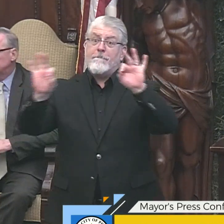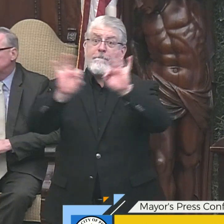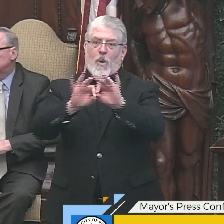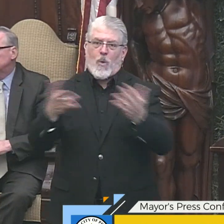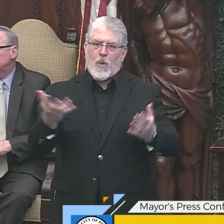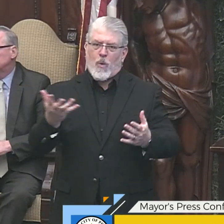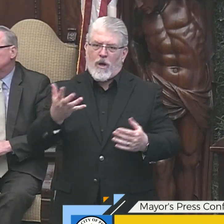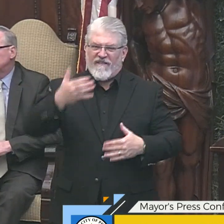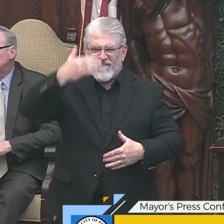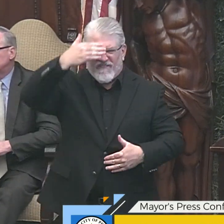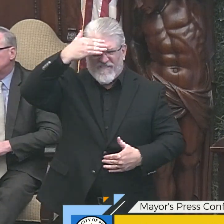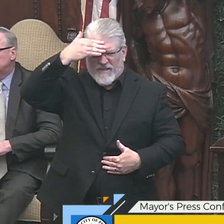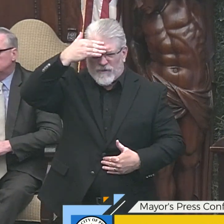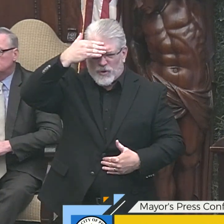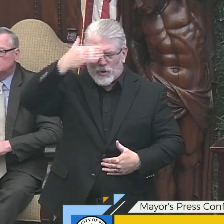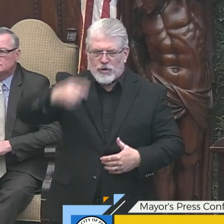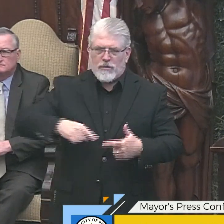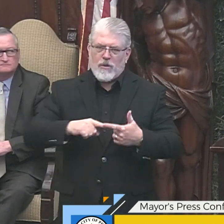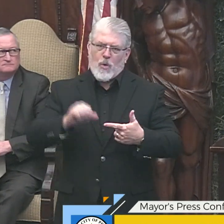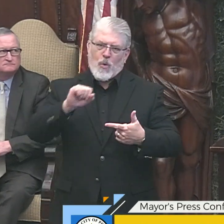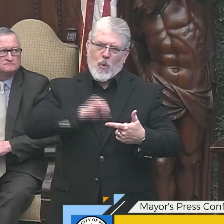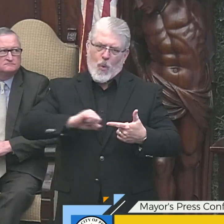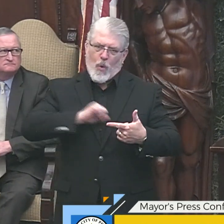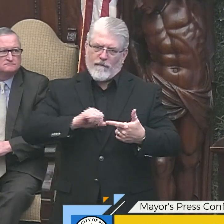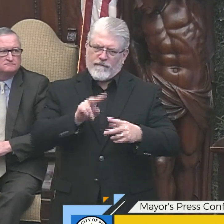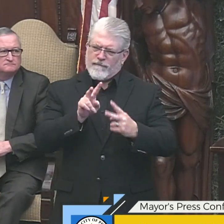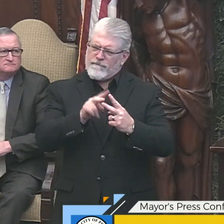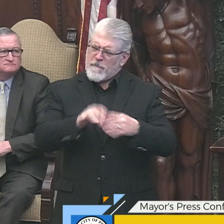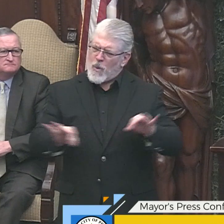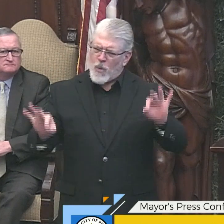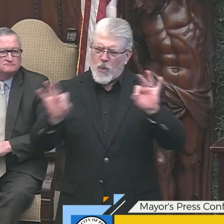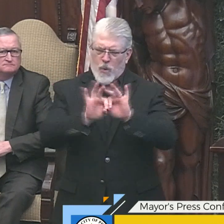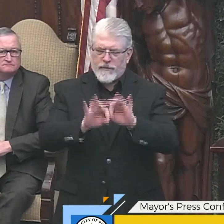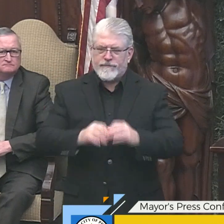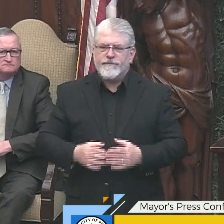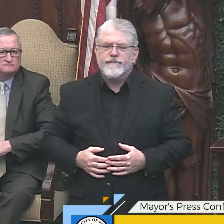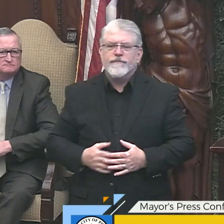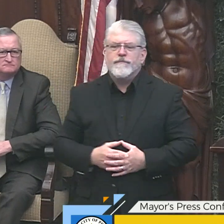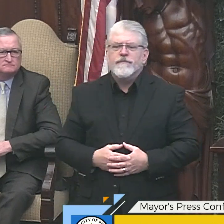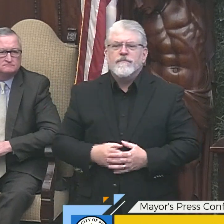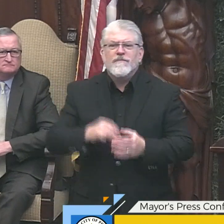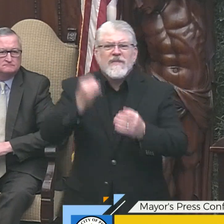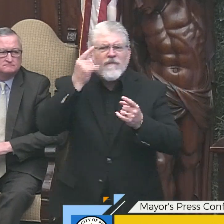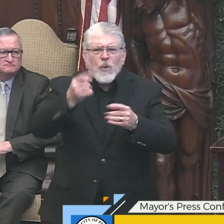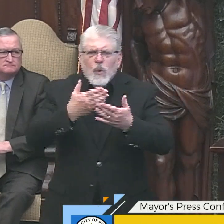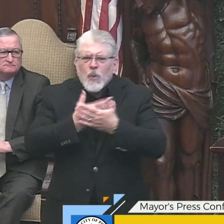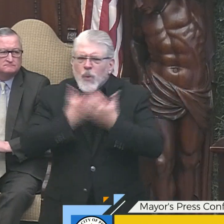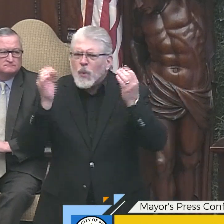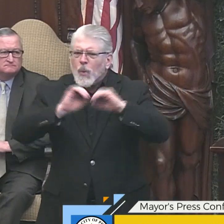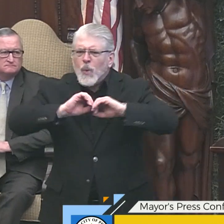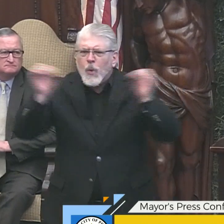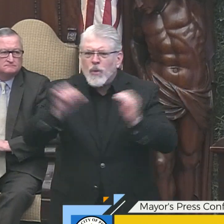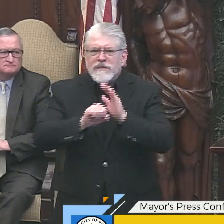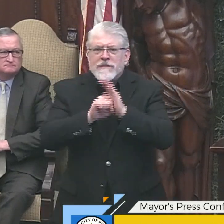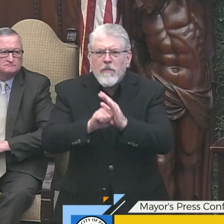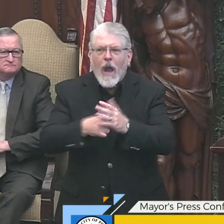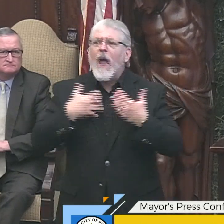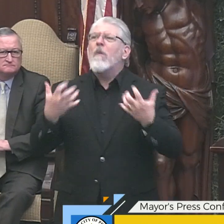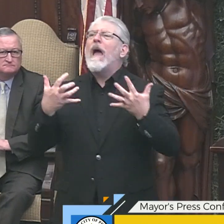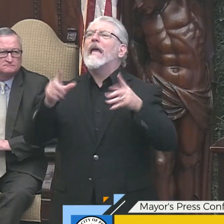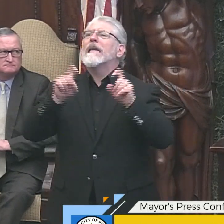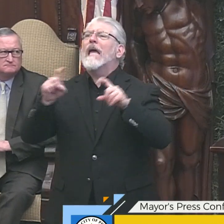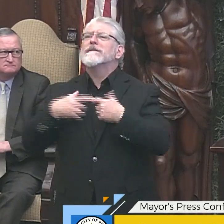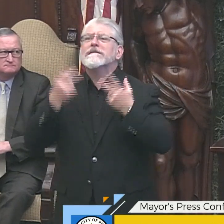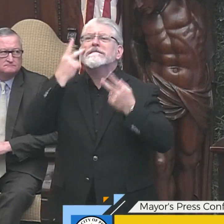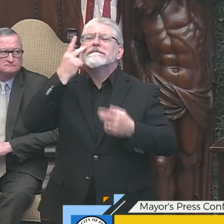And to be clear, we do not recommend that people be tested if they don't have any symptoms. If you don't have any symptoms, you will